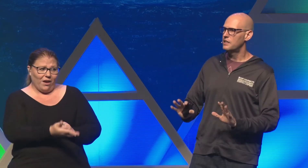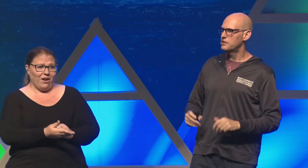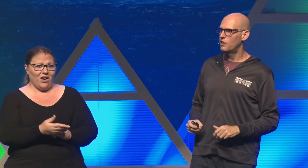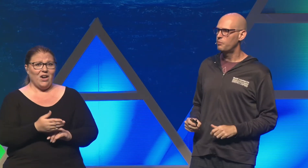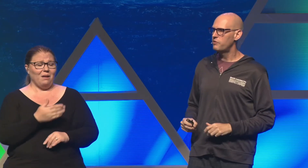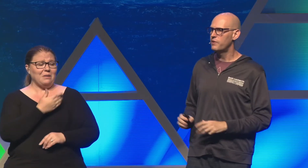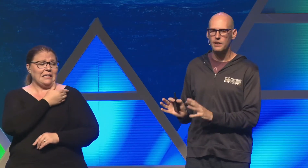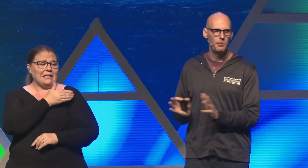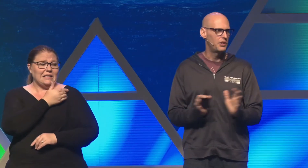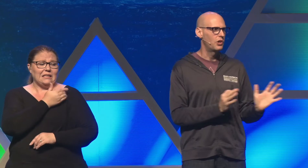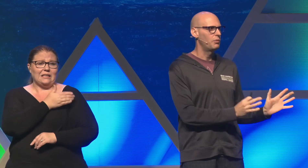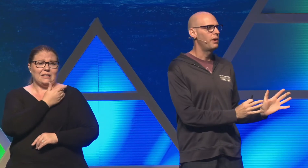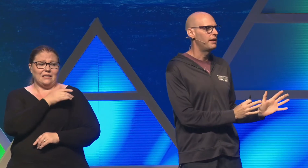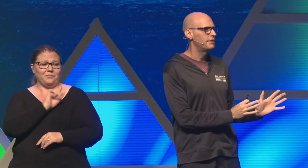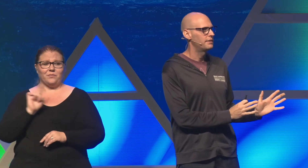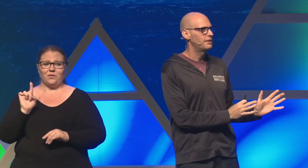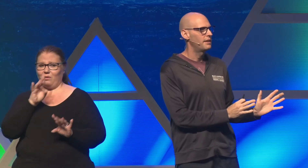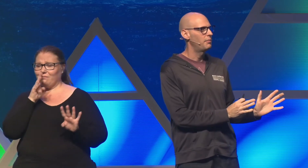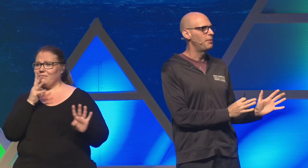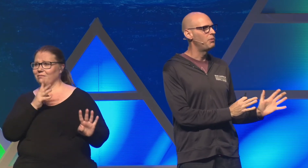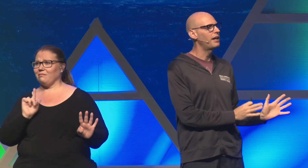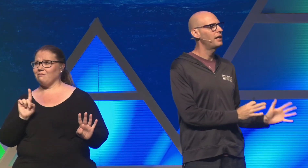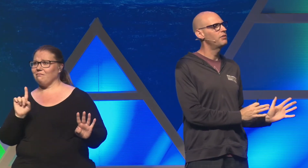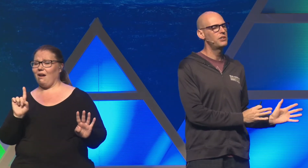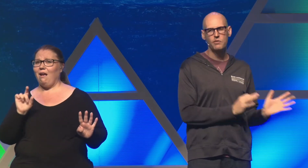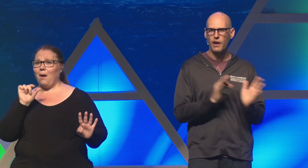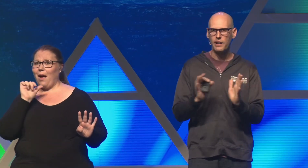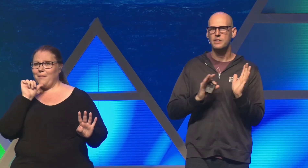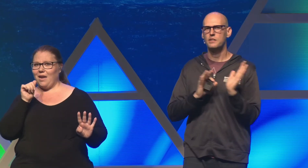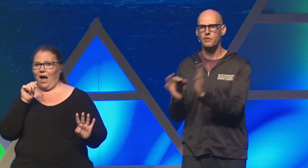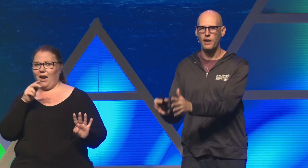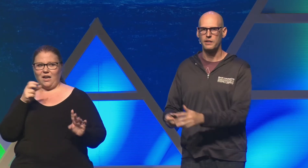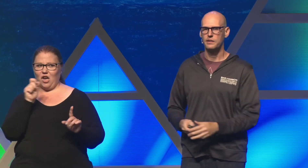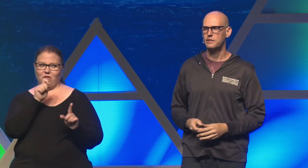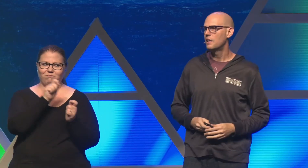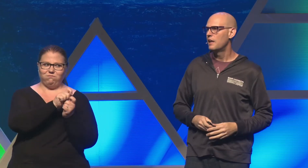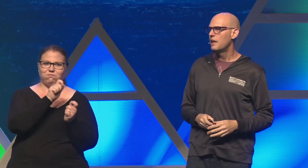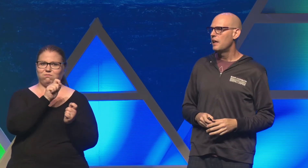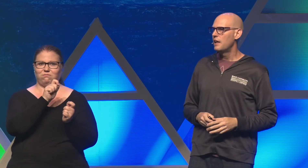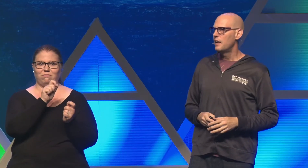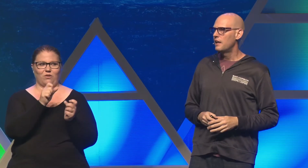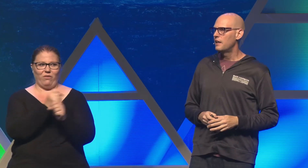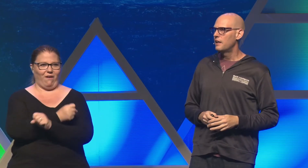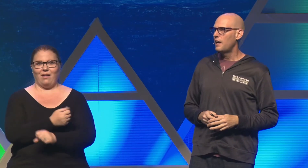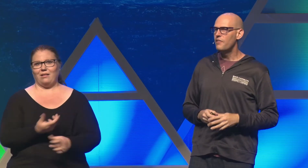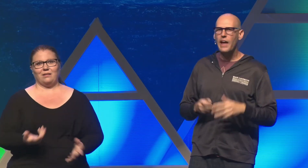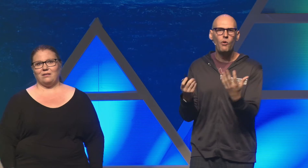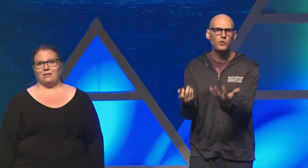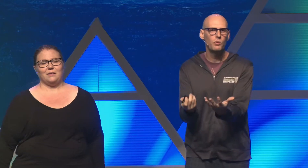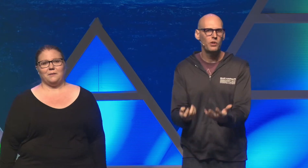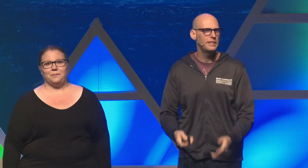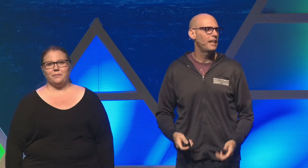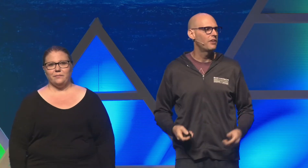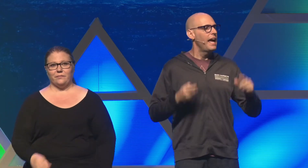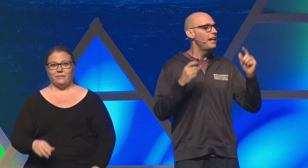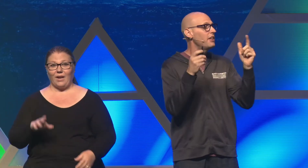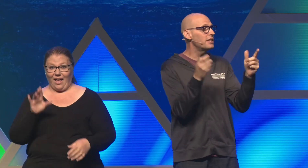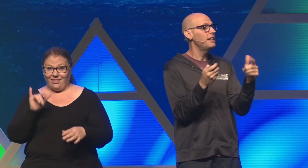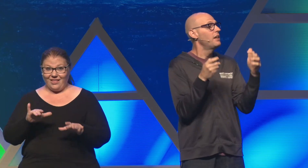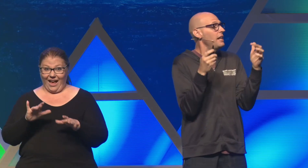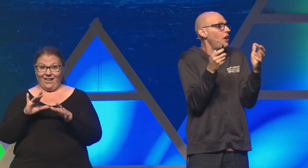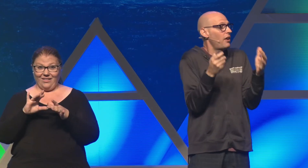shake the dust off my feet. I'm going to turn away. But I'm not going to return violence for violence. And that holds the world together.